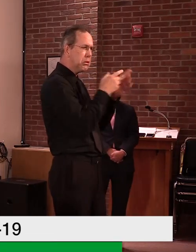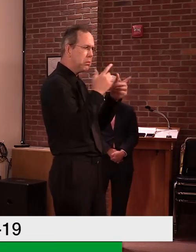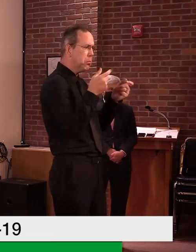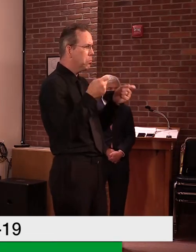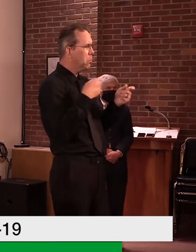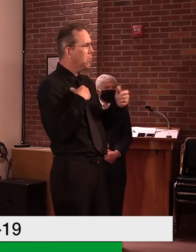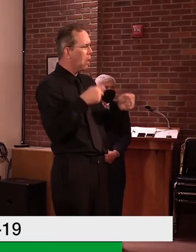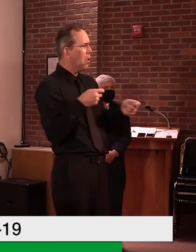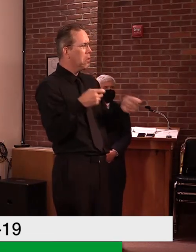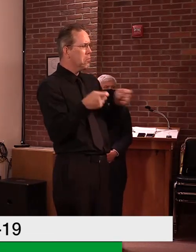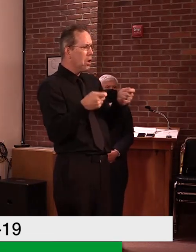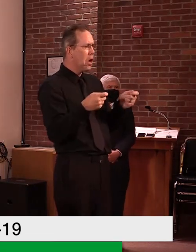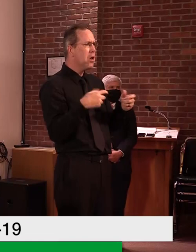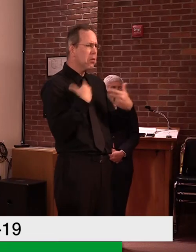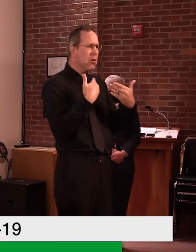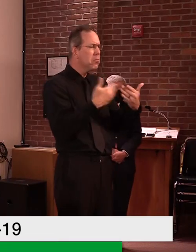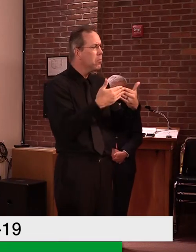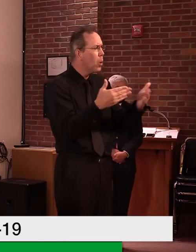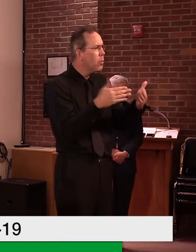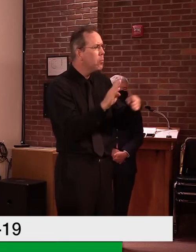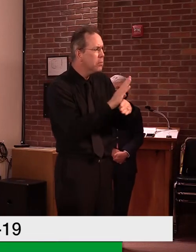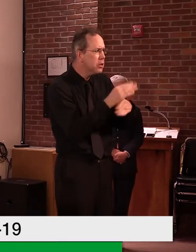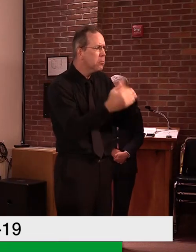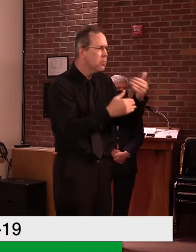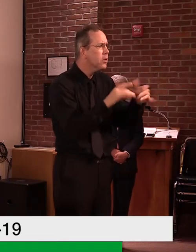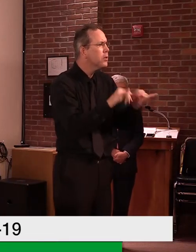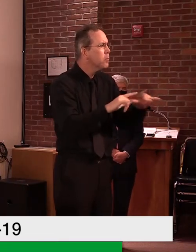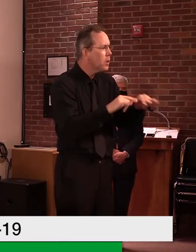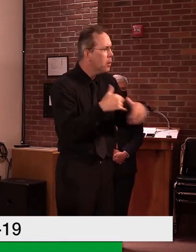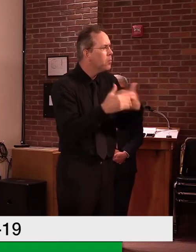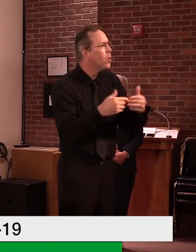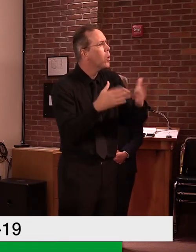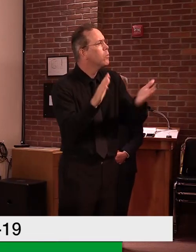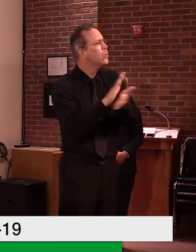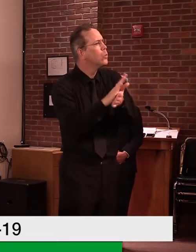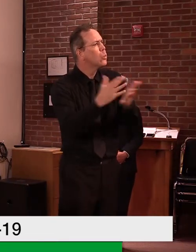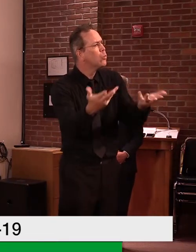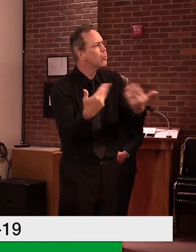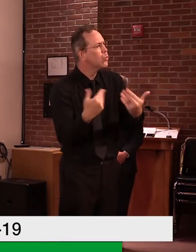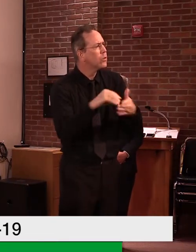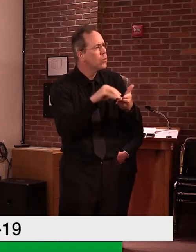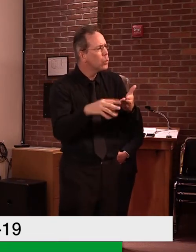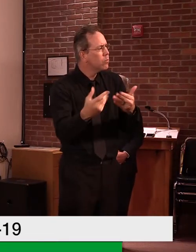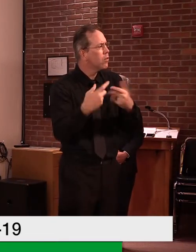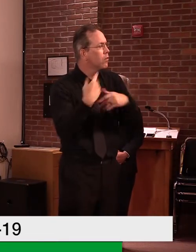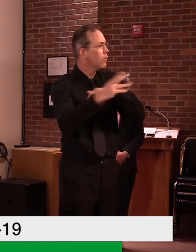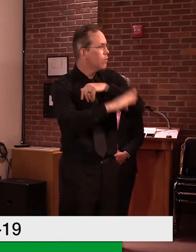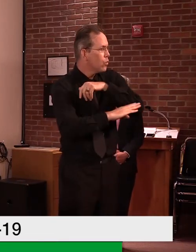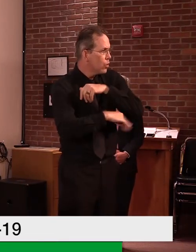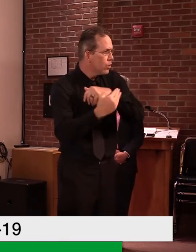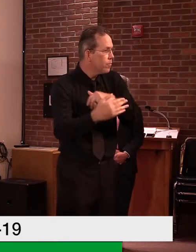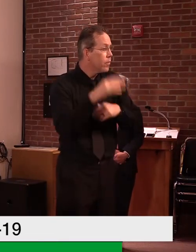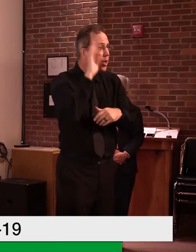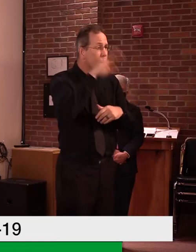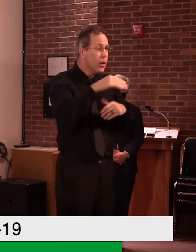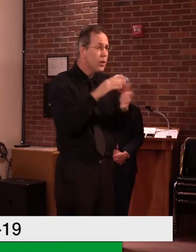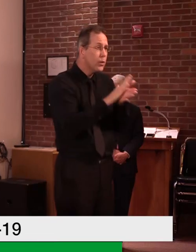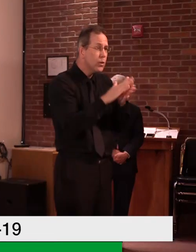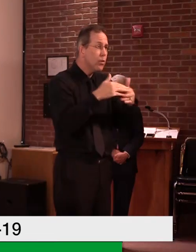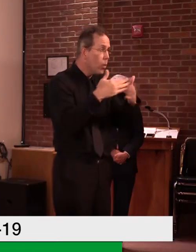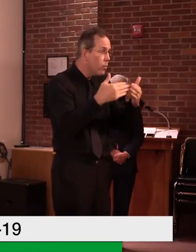move towards schools reopening in the fall. Even as we've opened back up, our positivity rate